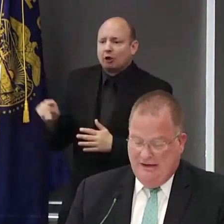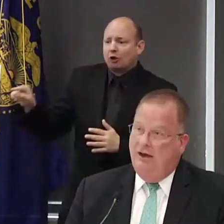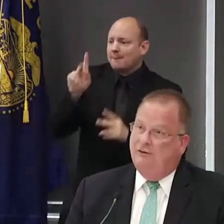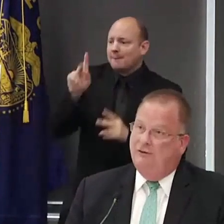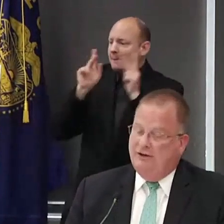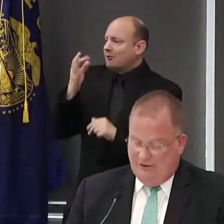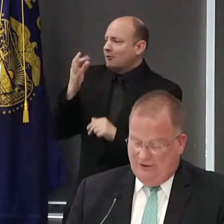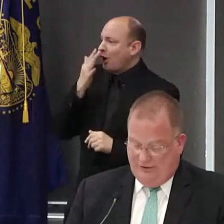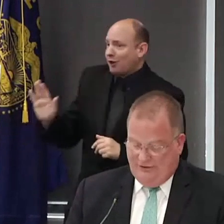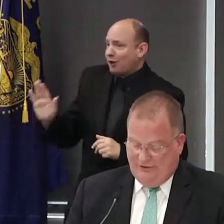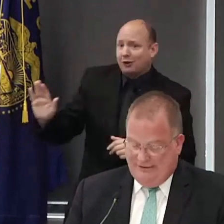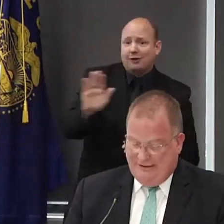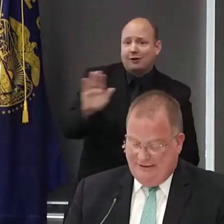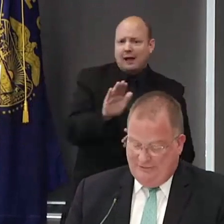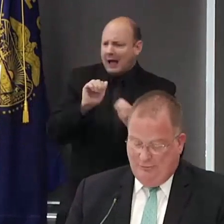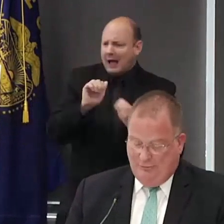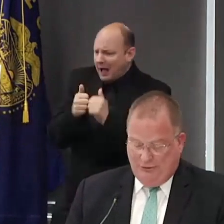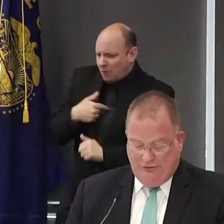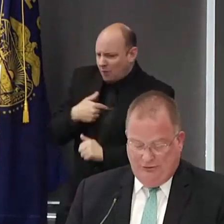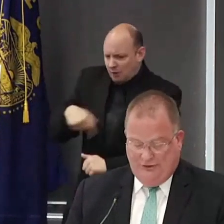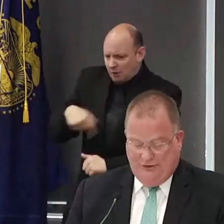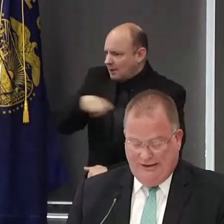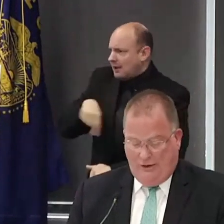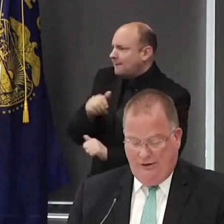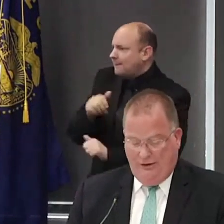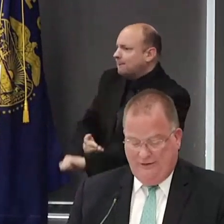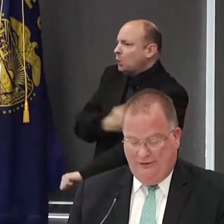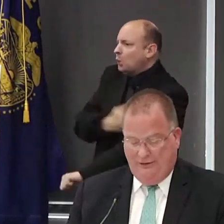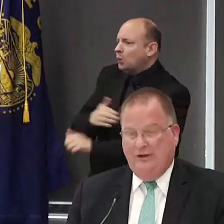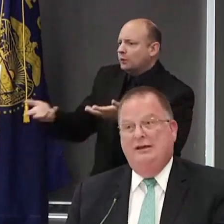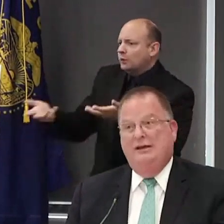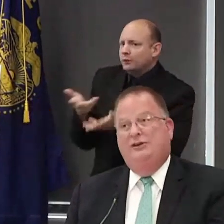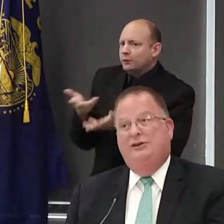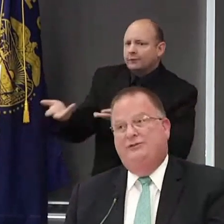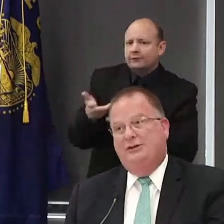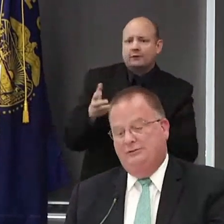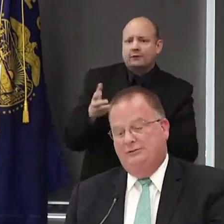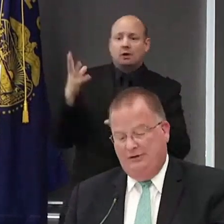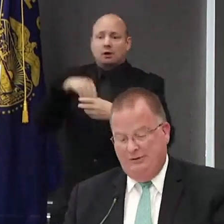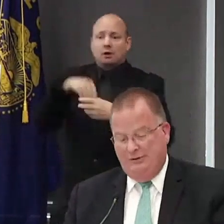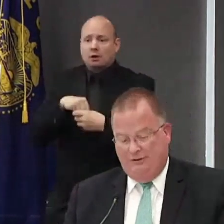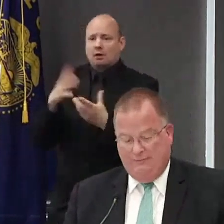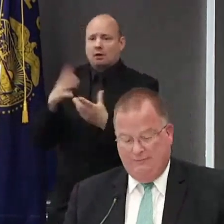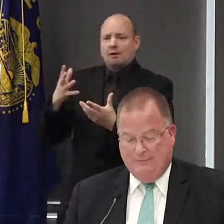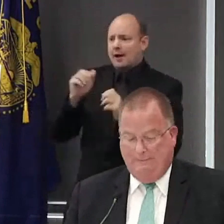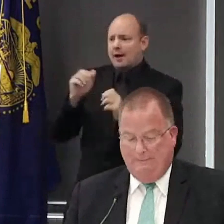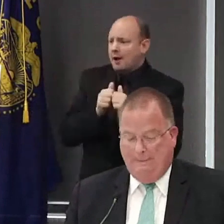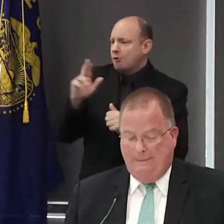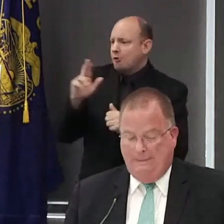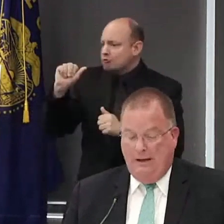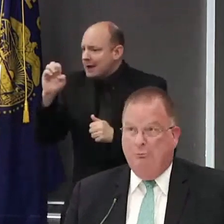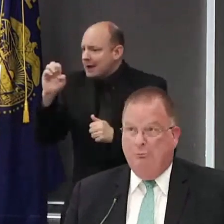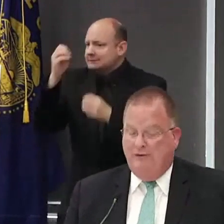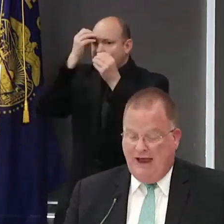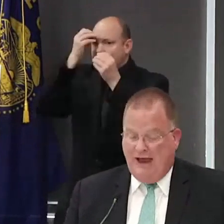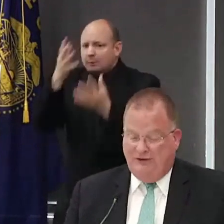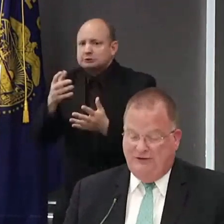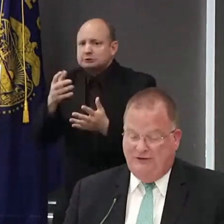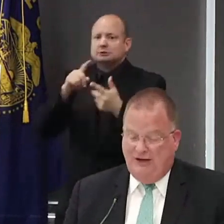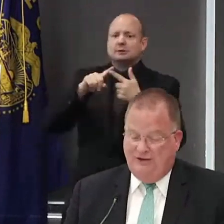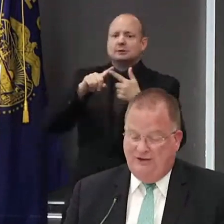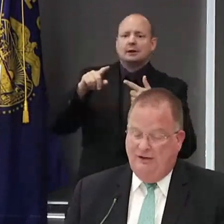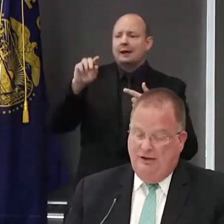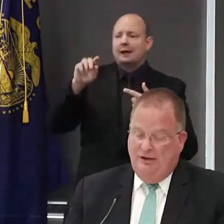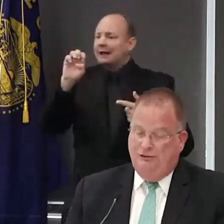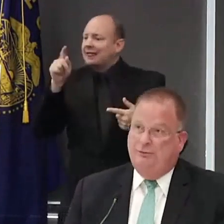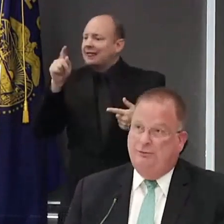collection of race and ethnicity data to better understand how hard the virus is affecting different communities, improving access